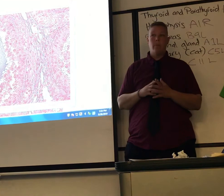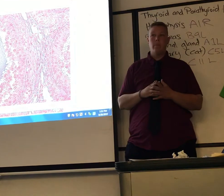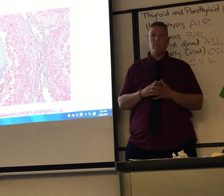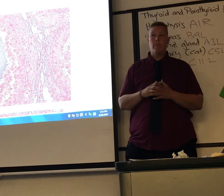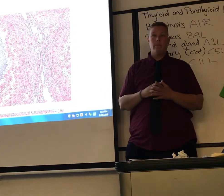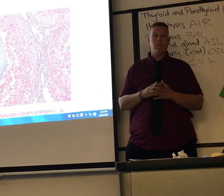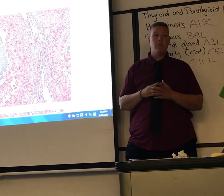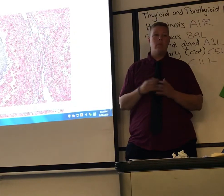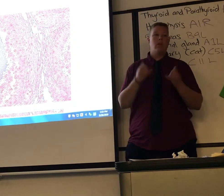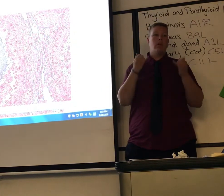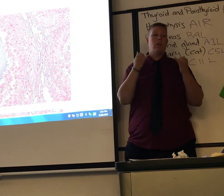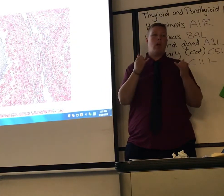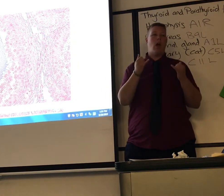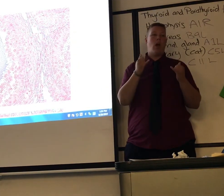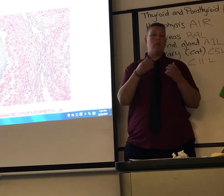Testes.